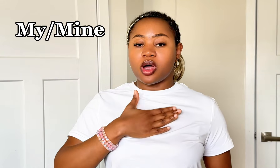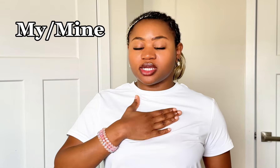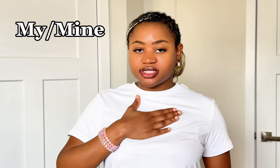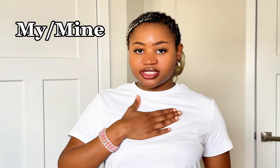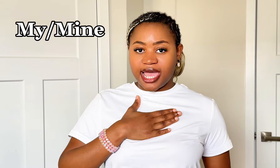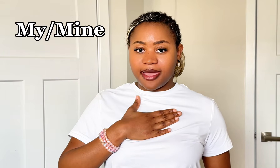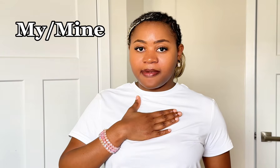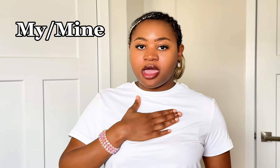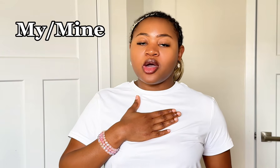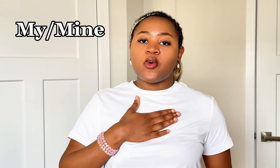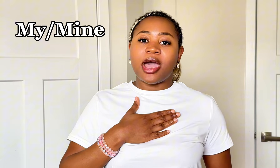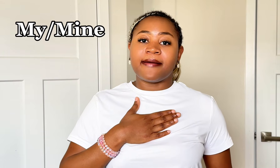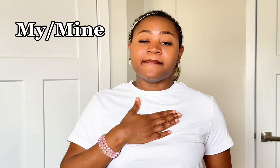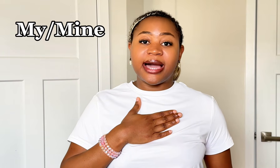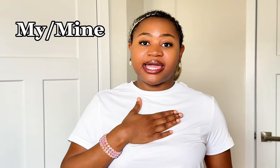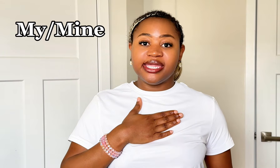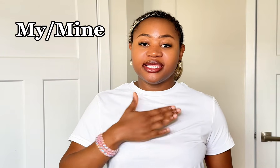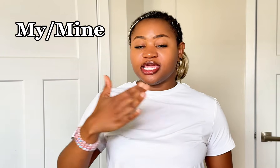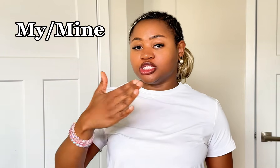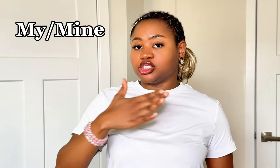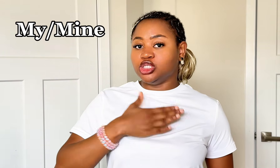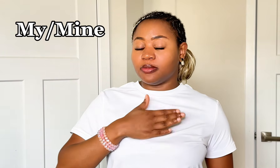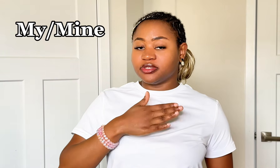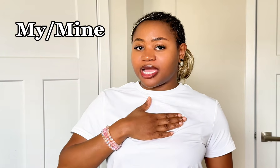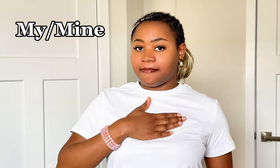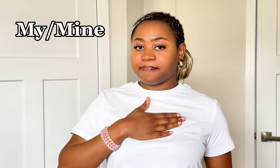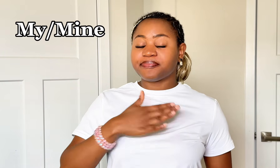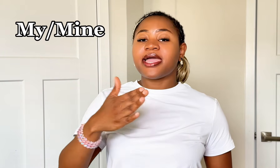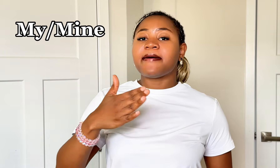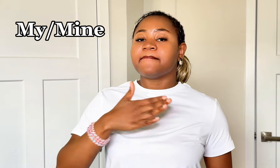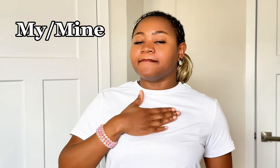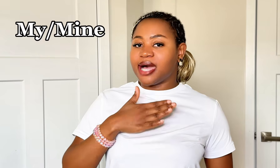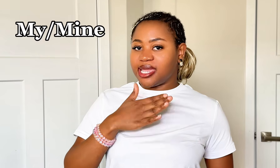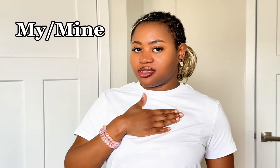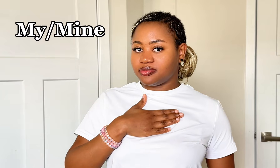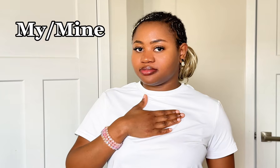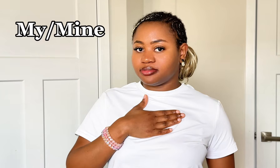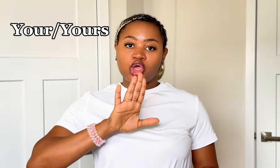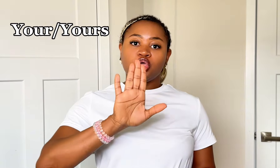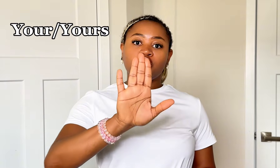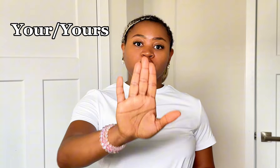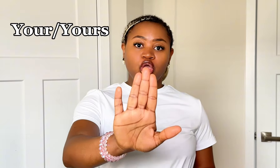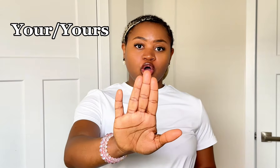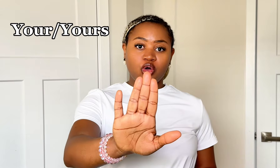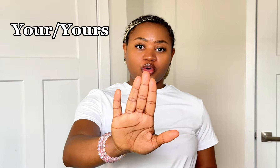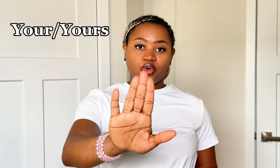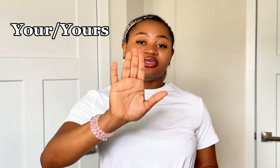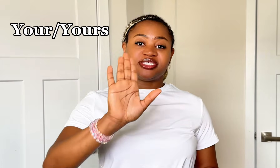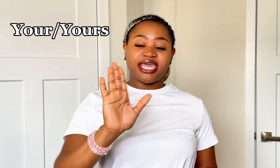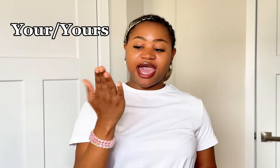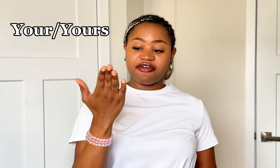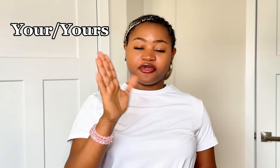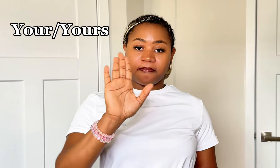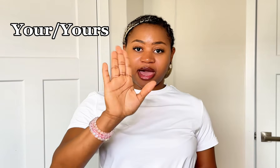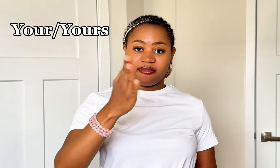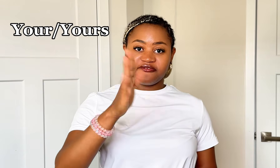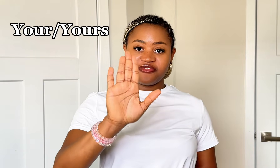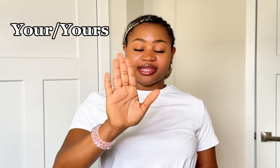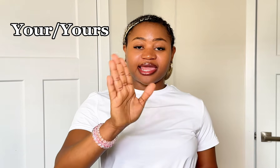one tap, while mine is double tap. Mine. Your. You see half your palm flat like